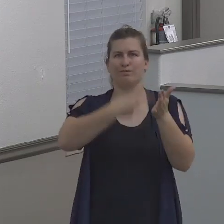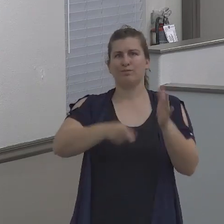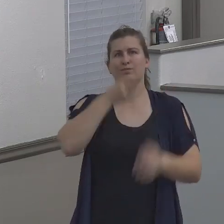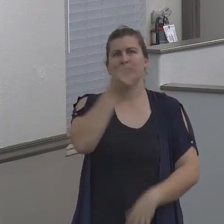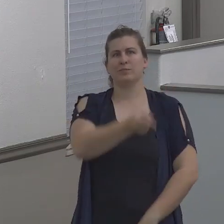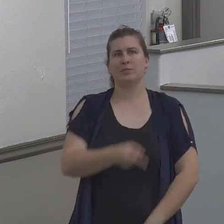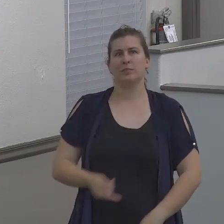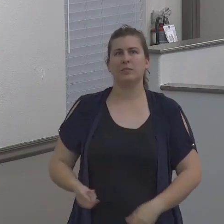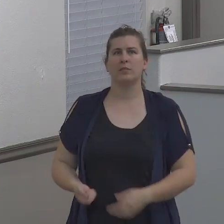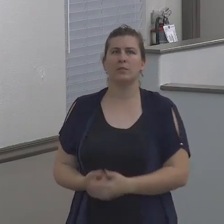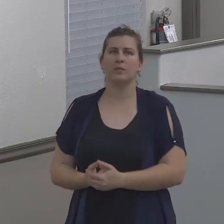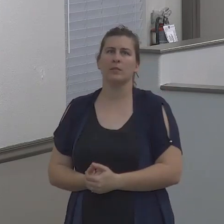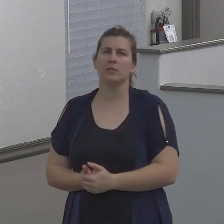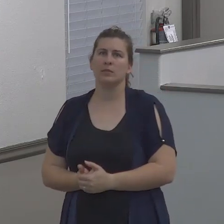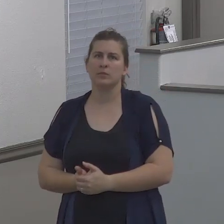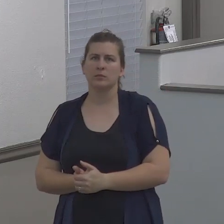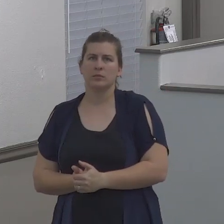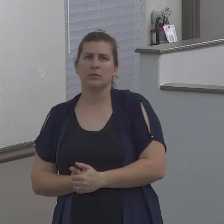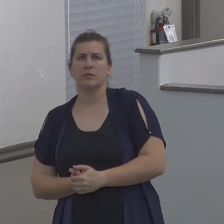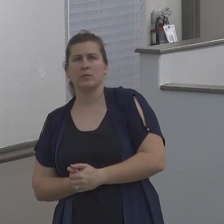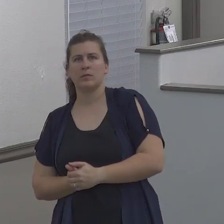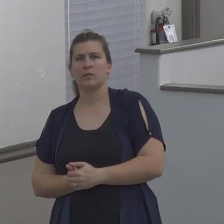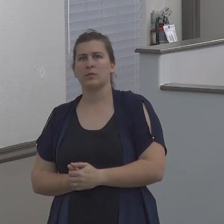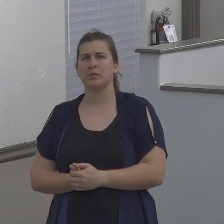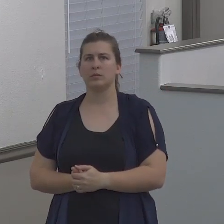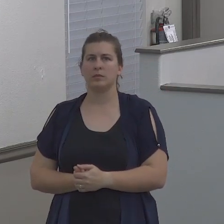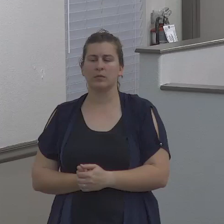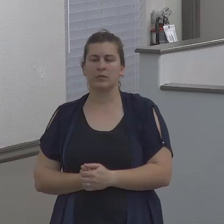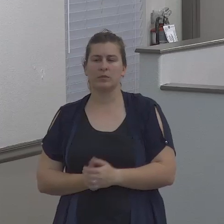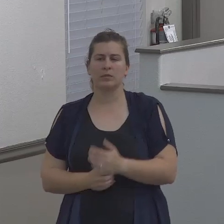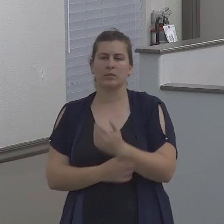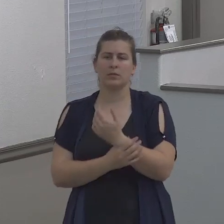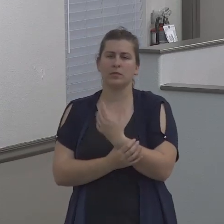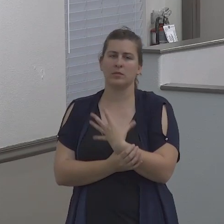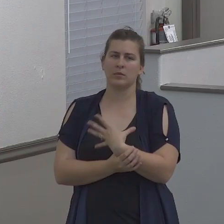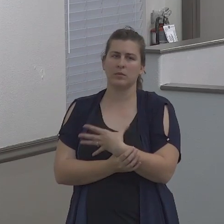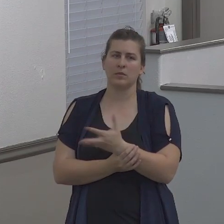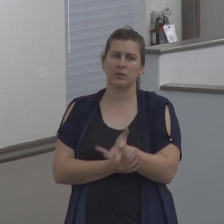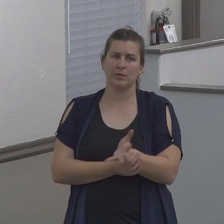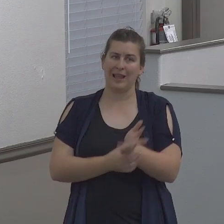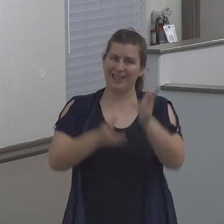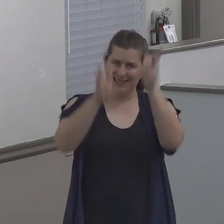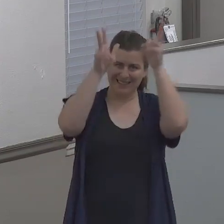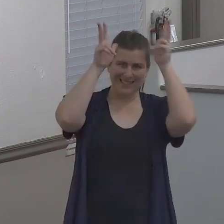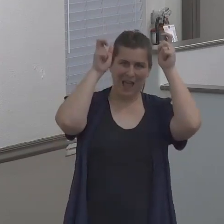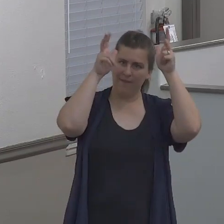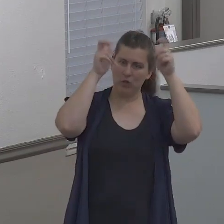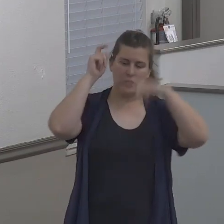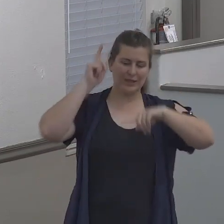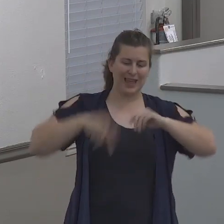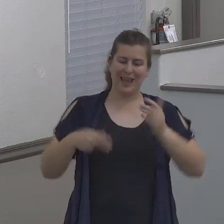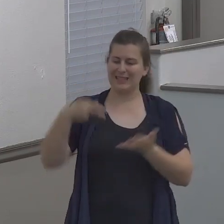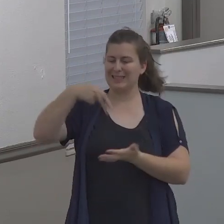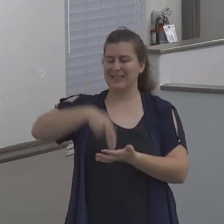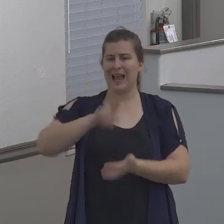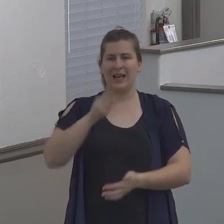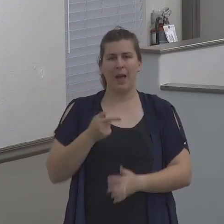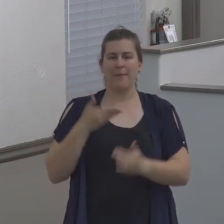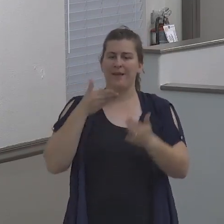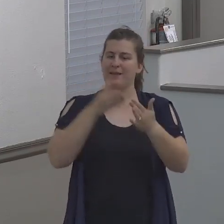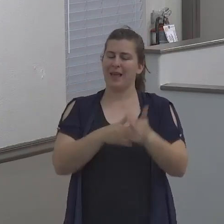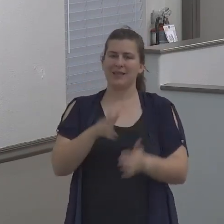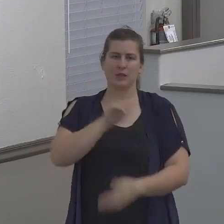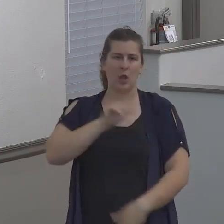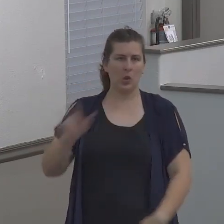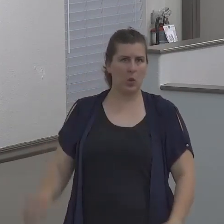thee. Michael rebuked thee, wouldn't have done anything. But the Lord rebuke thee. That puts the devil in